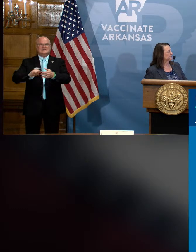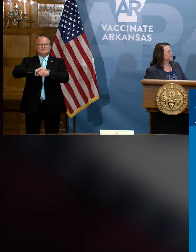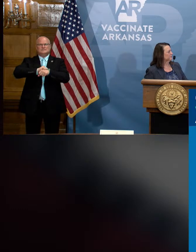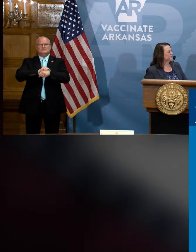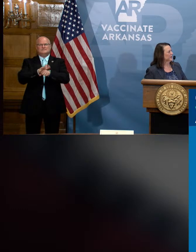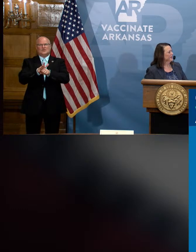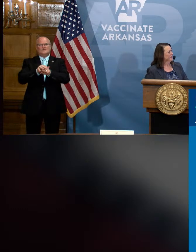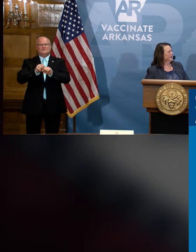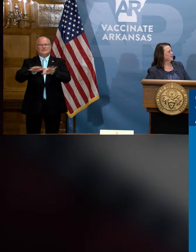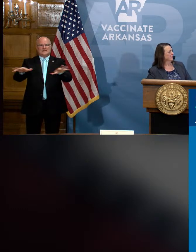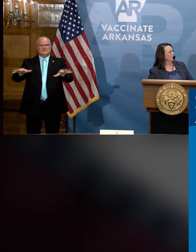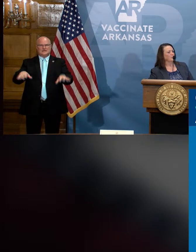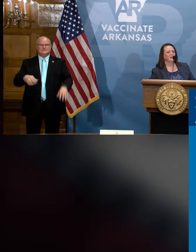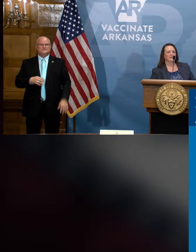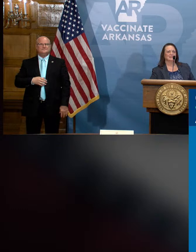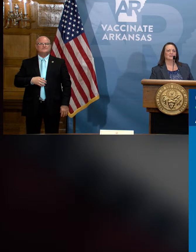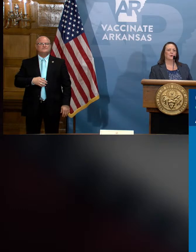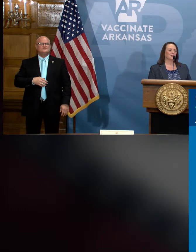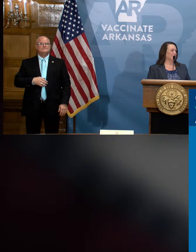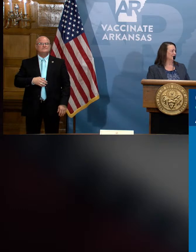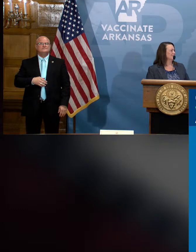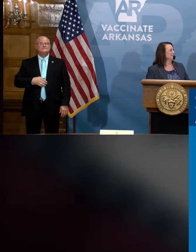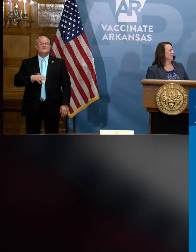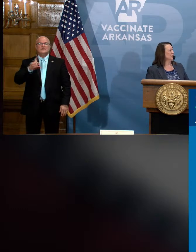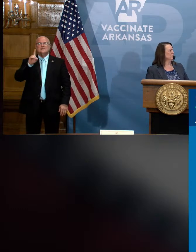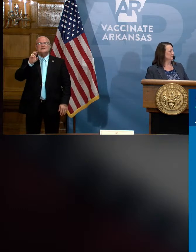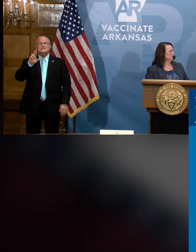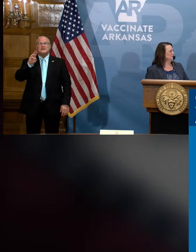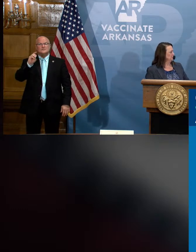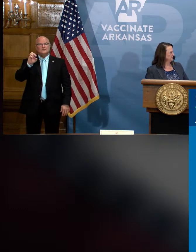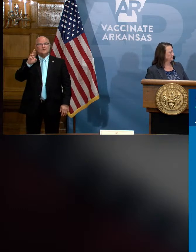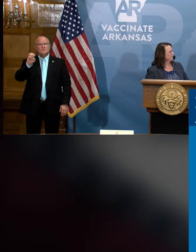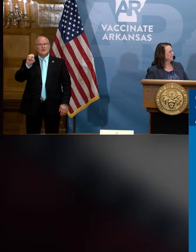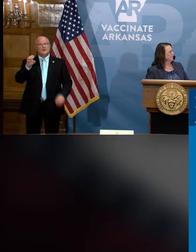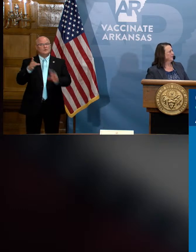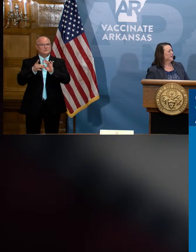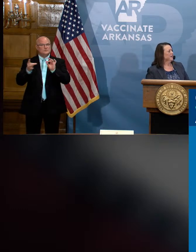slide. And Dr. Ramirez spoke of this.